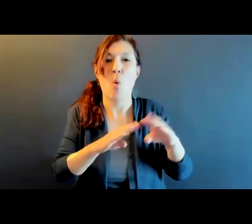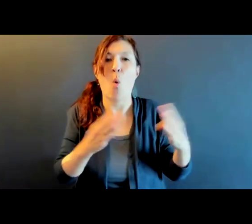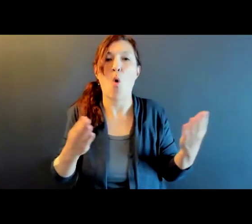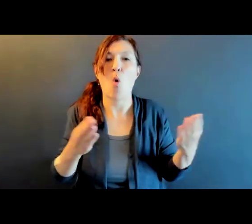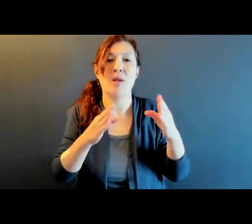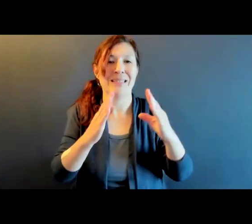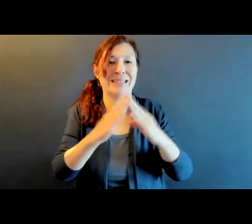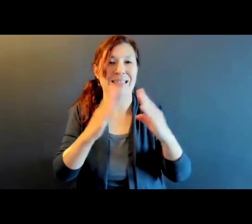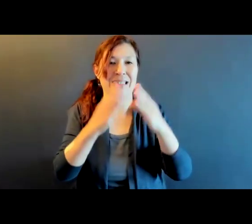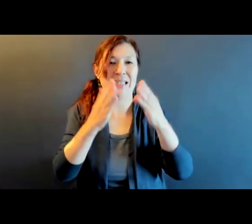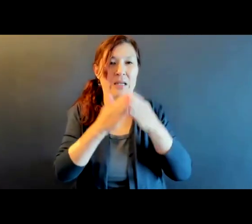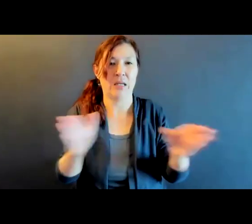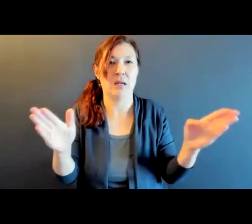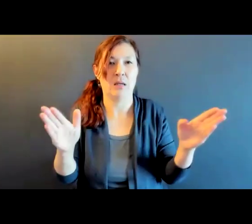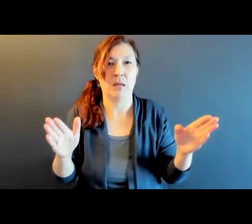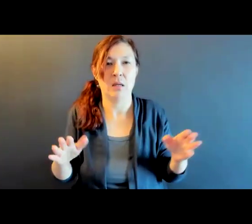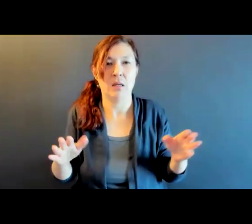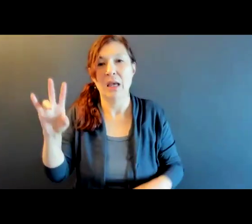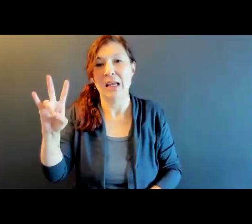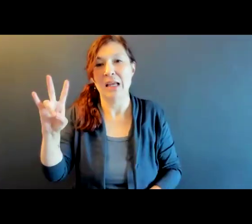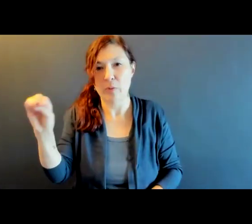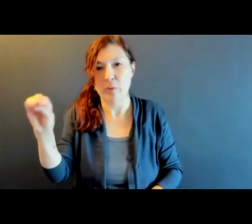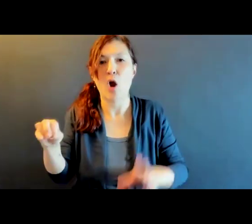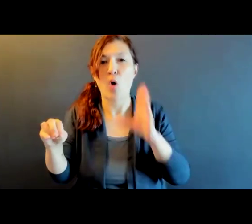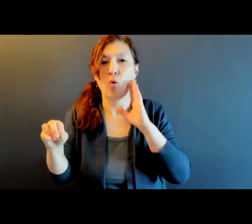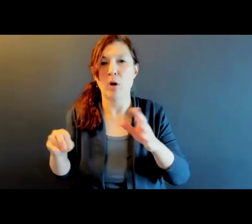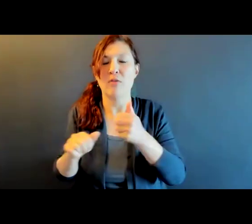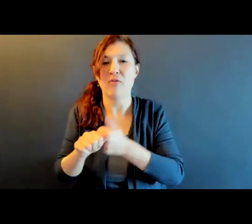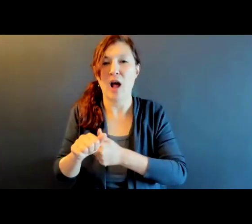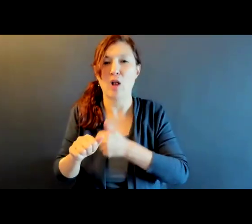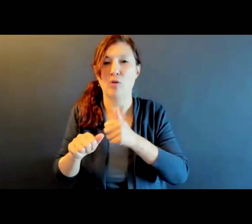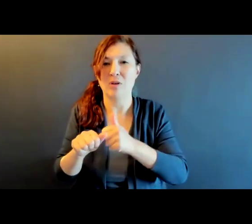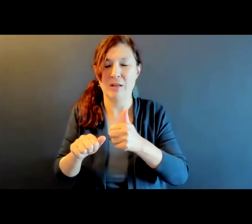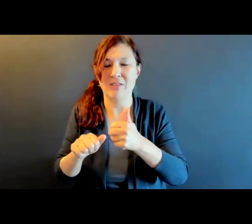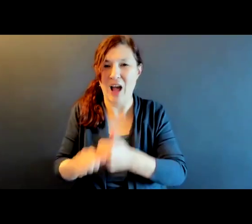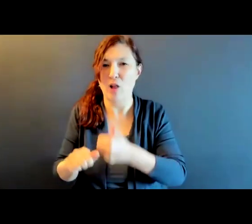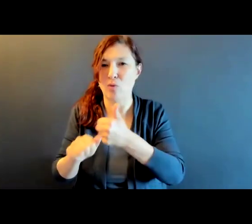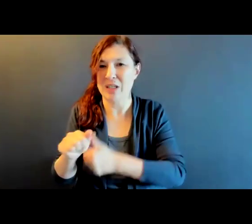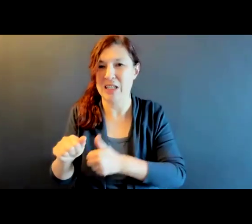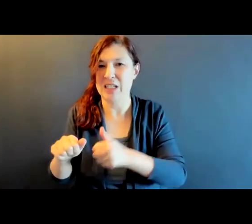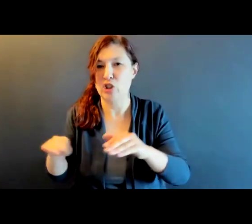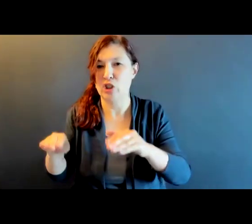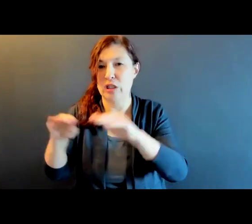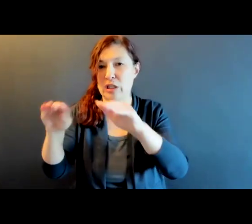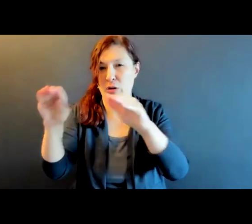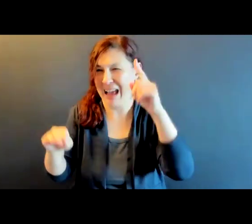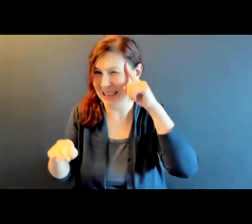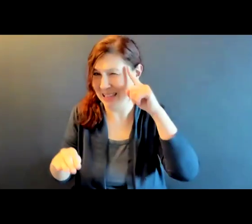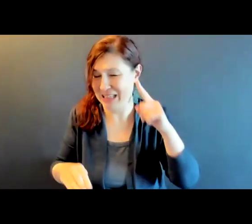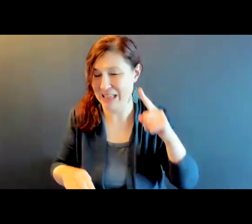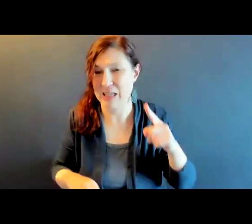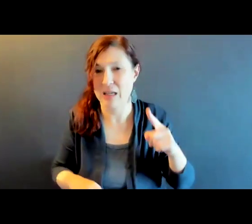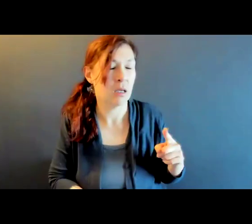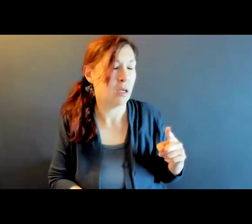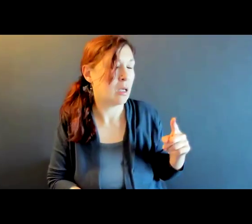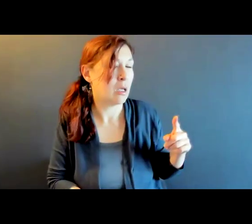tier. I don't know if that has changed, since that time period, but It'd be intriguing to find